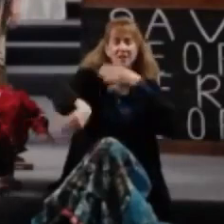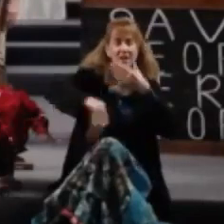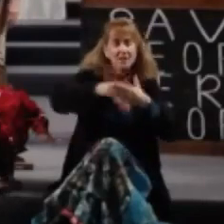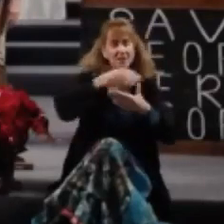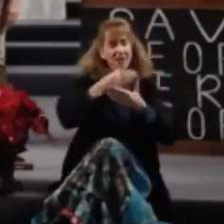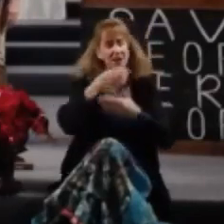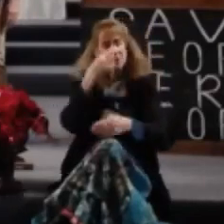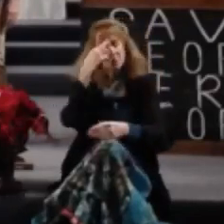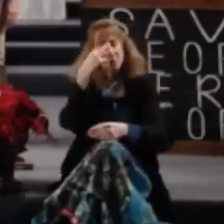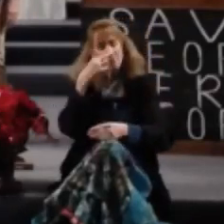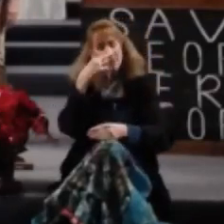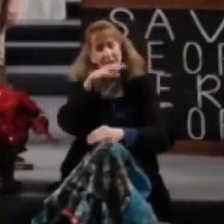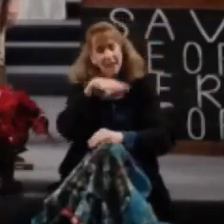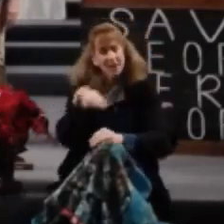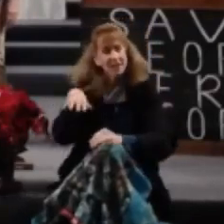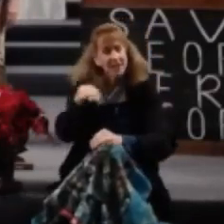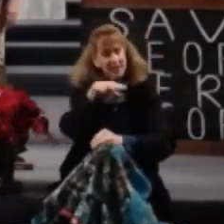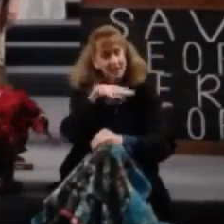Empire.